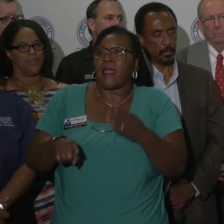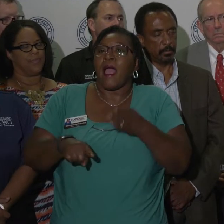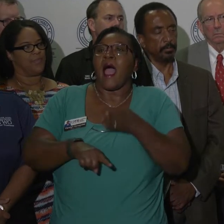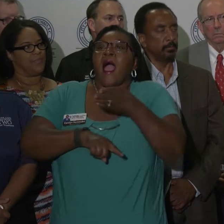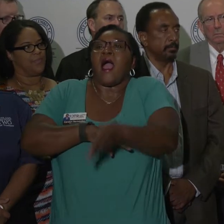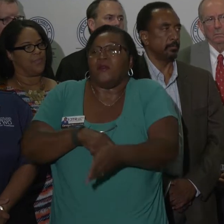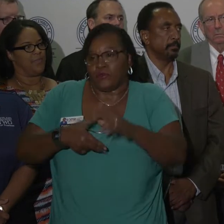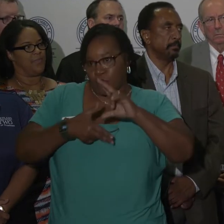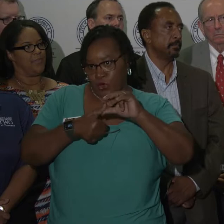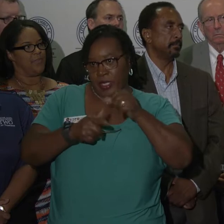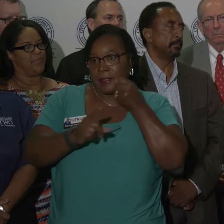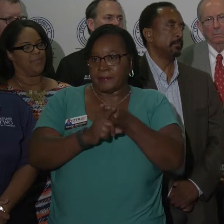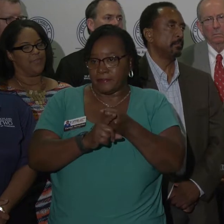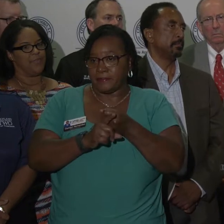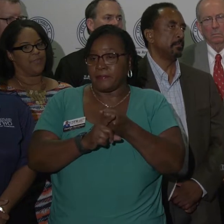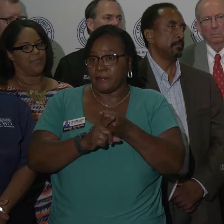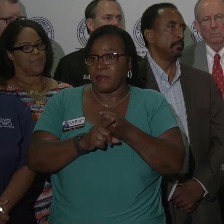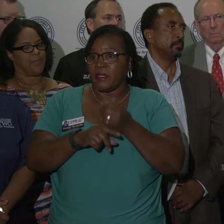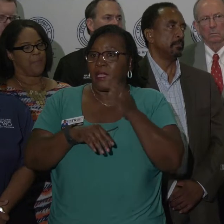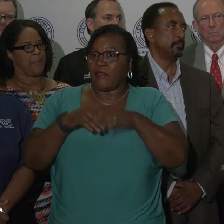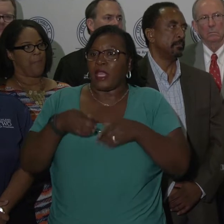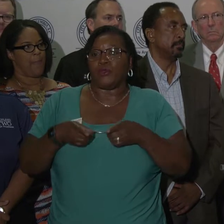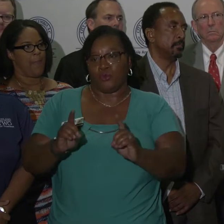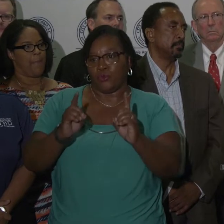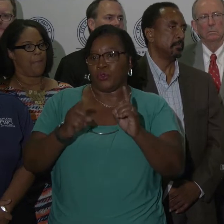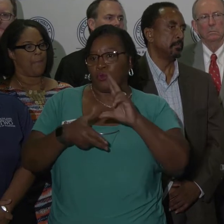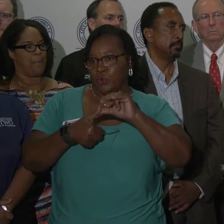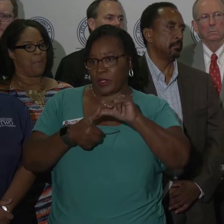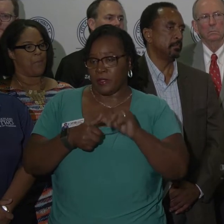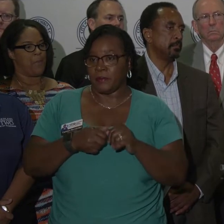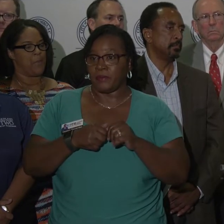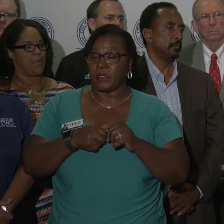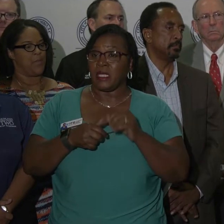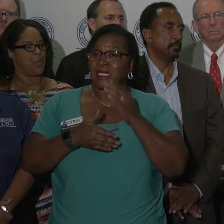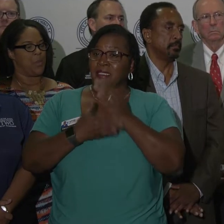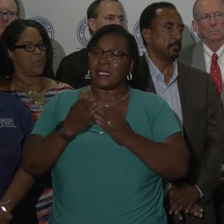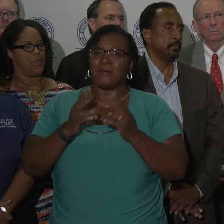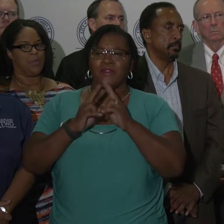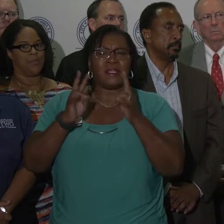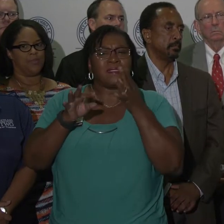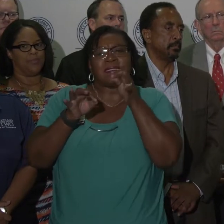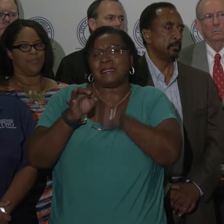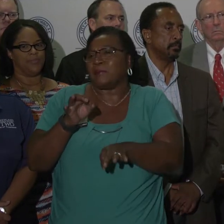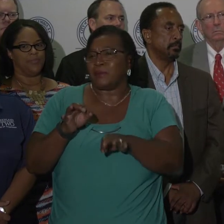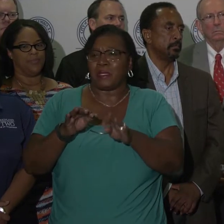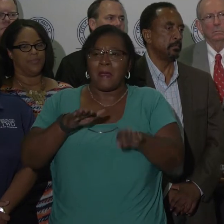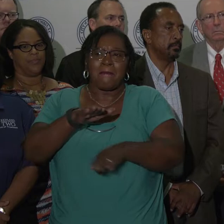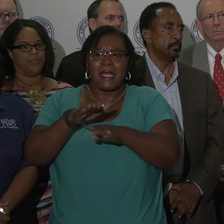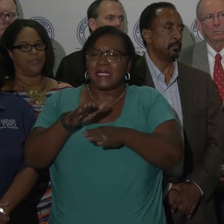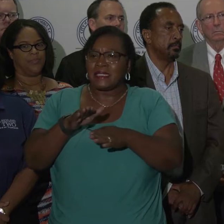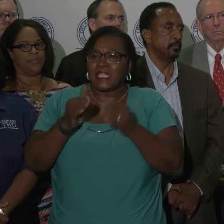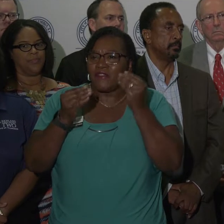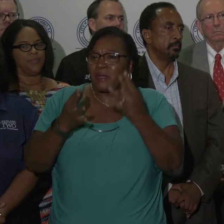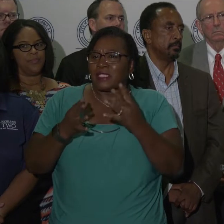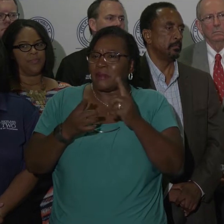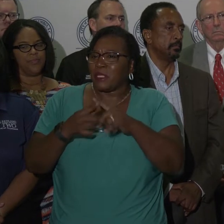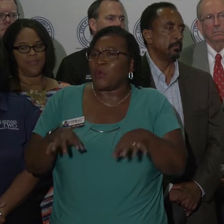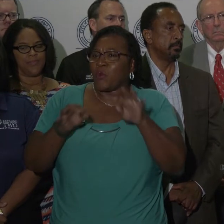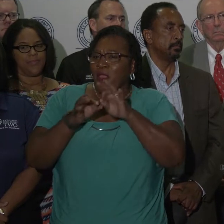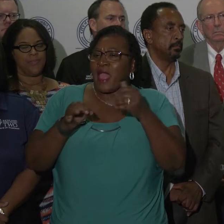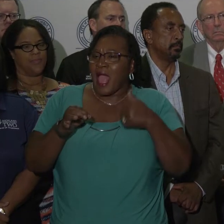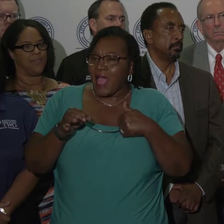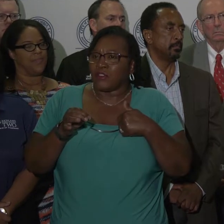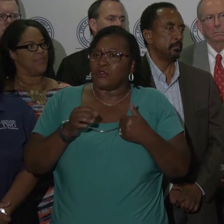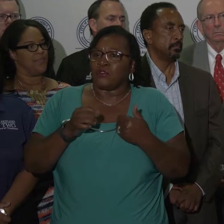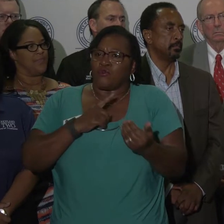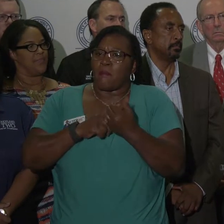a hurricane hits than during a hurricane. Some very simple, basic points that it'd be worth having a